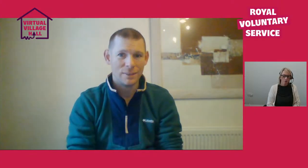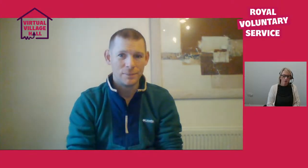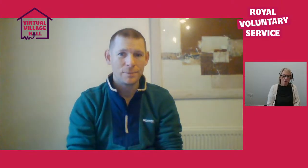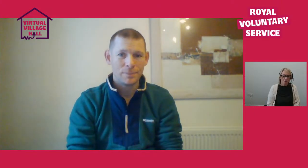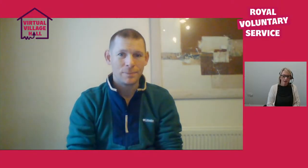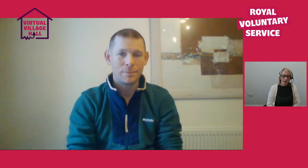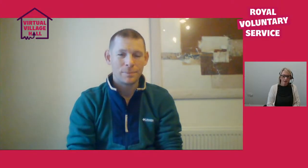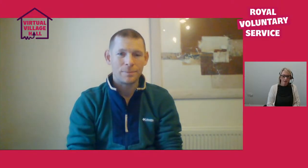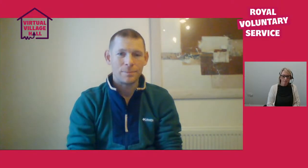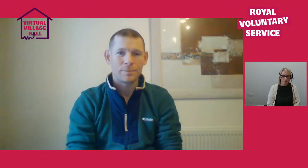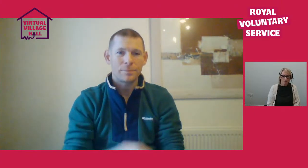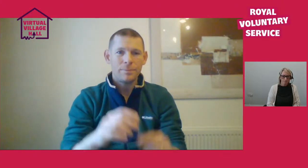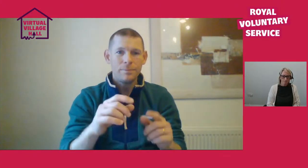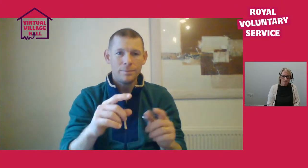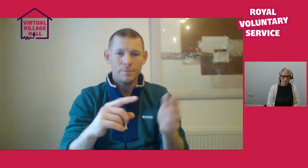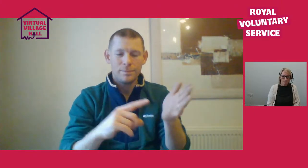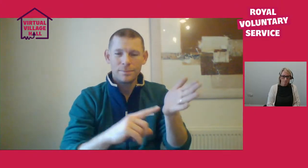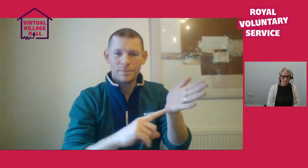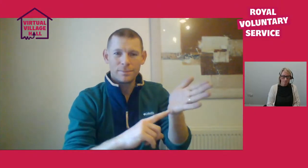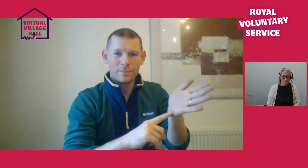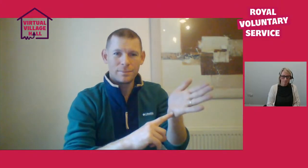And number 5 again.